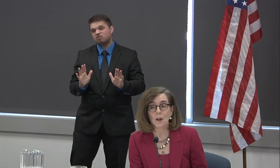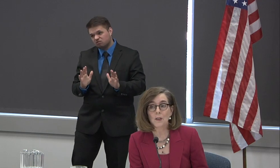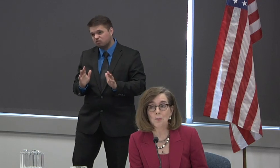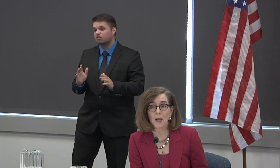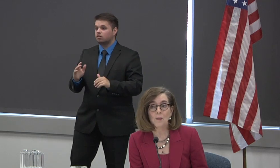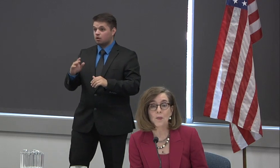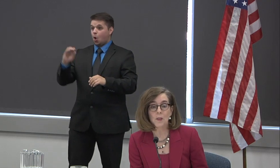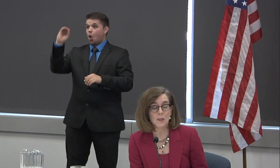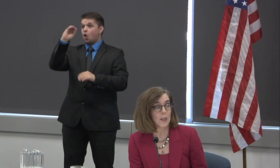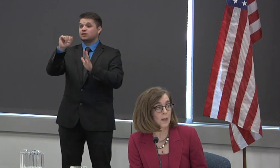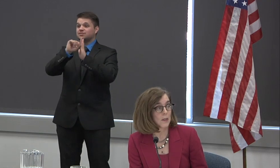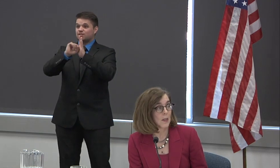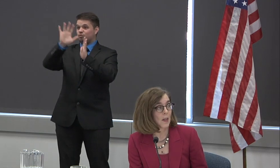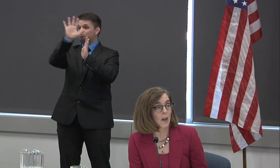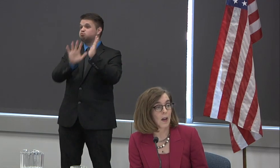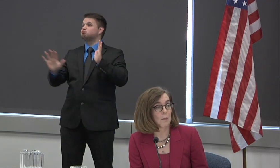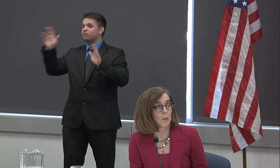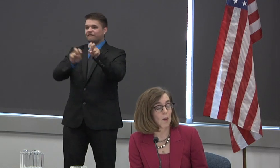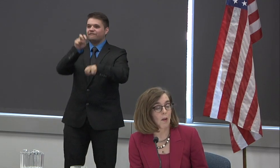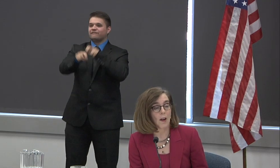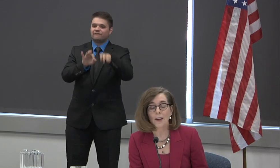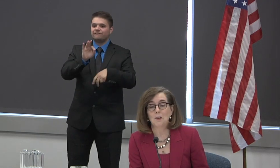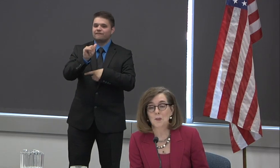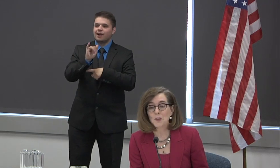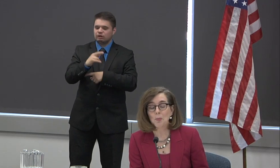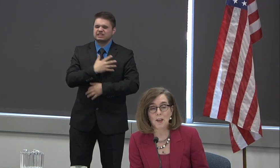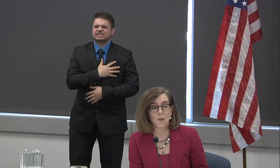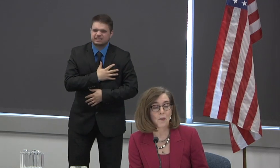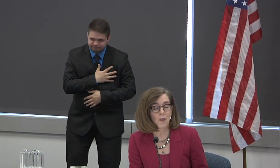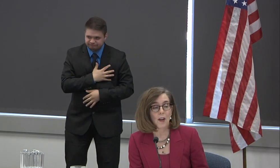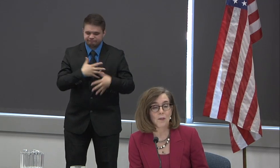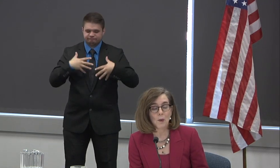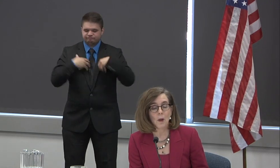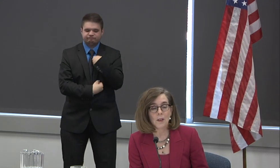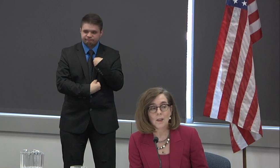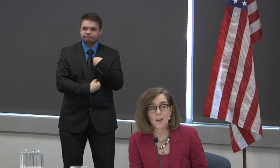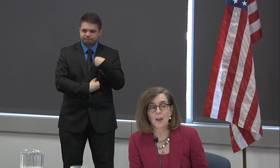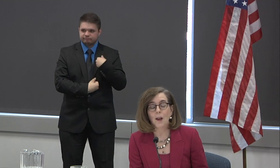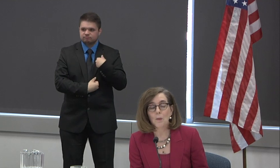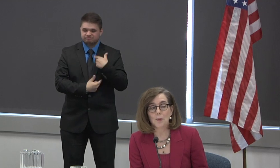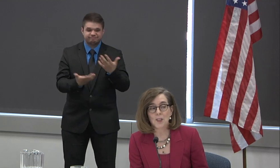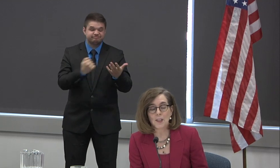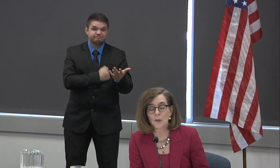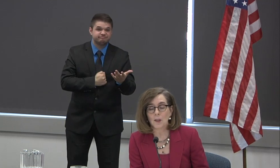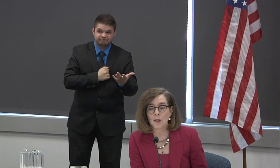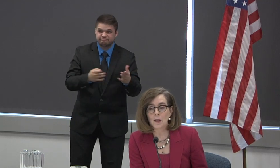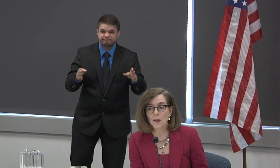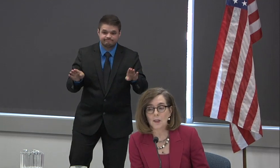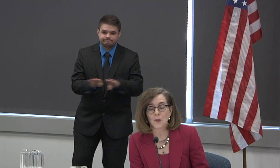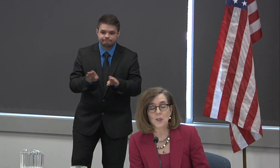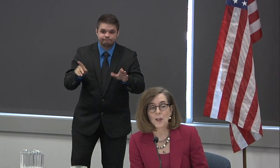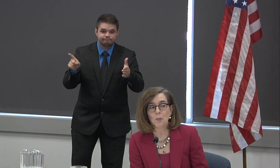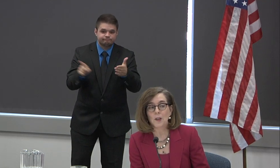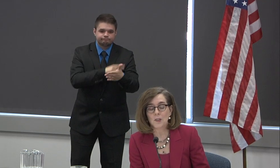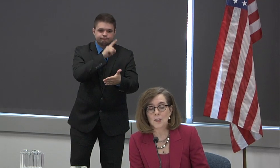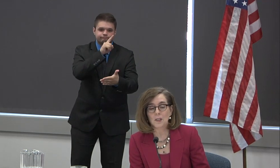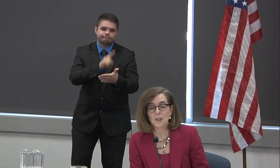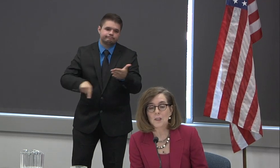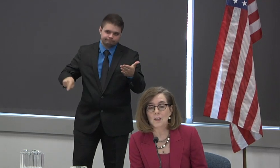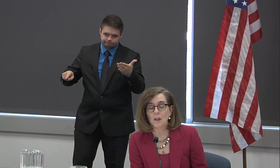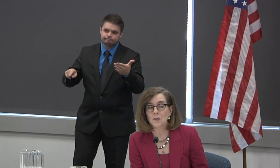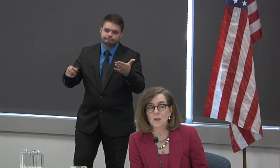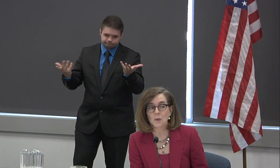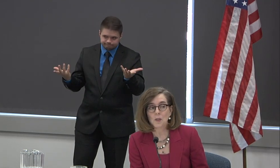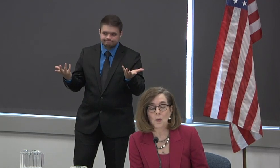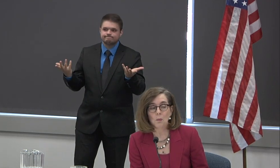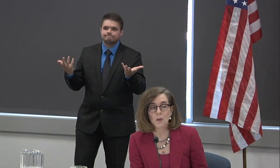as painful as it is. I know this is painful for everyone, particularly the Senate president, because he loves